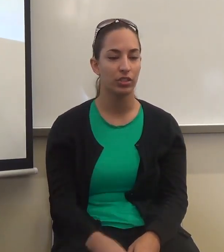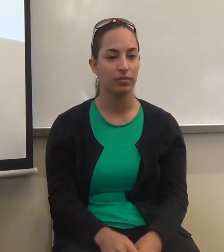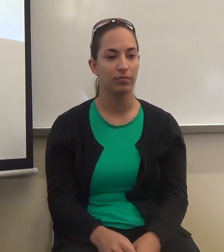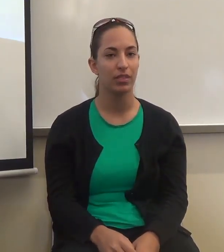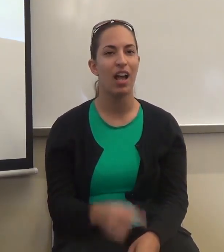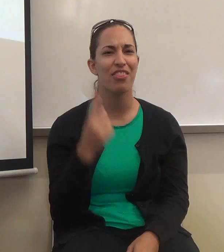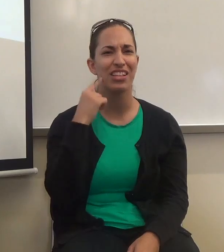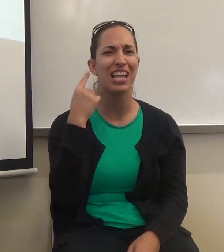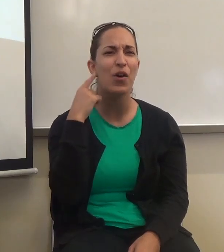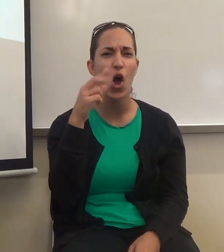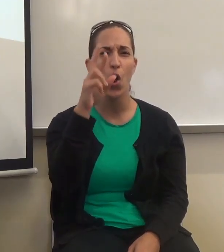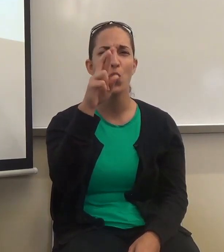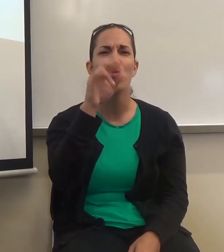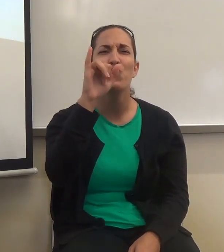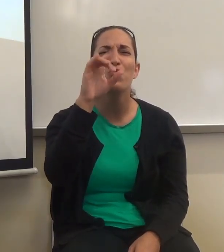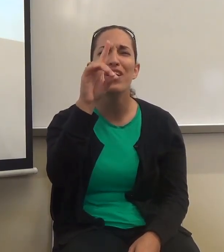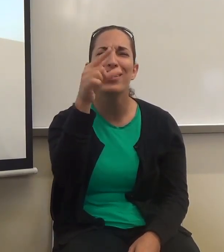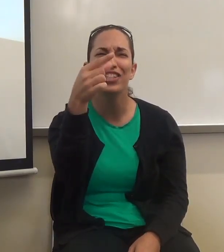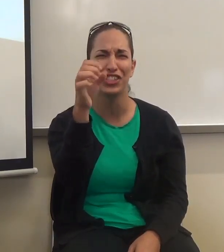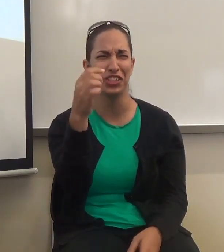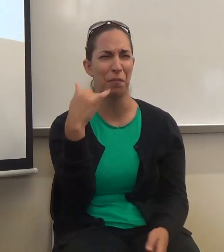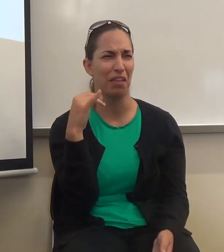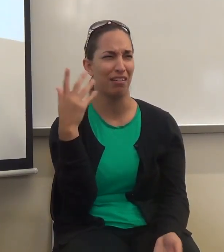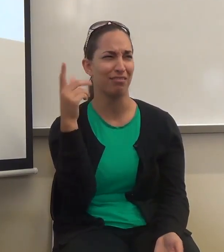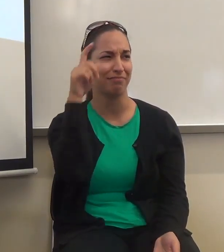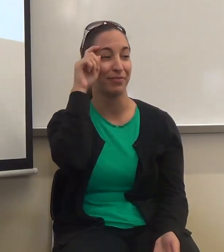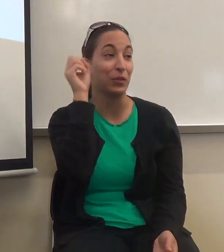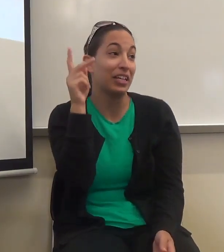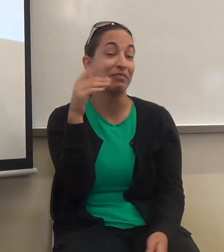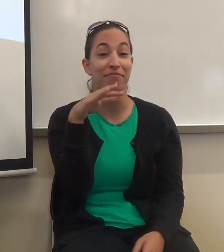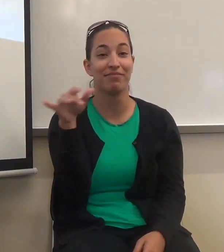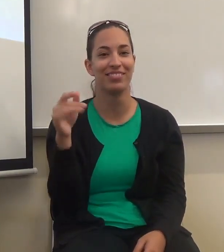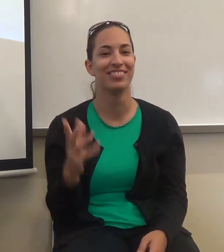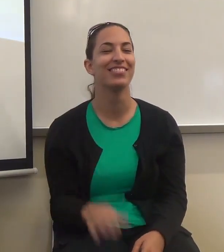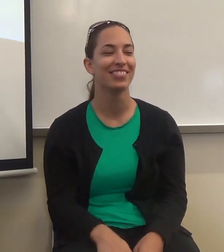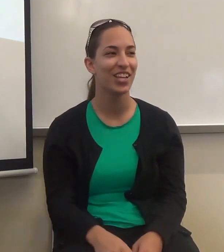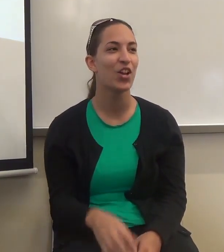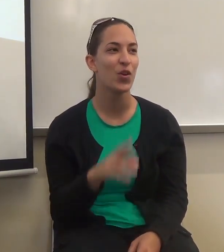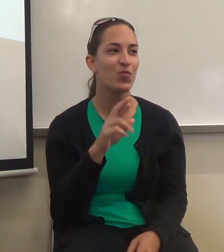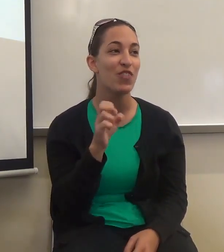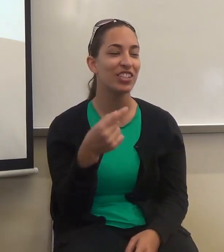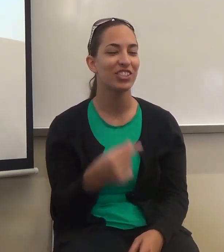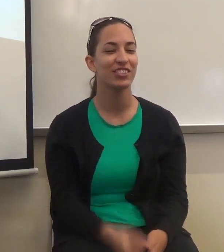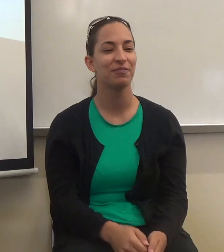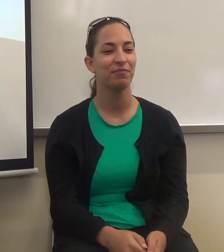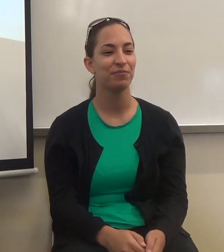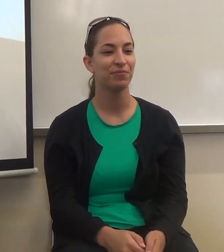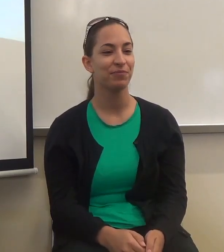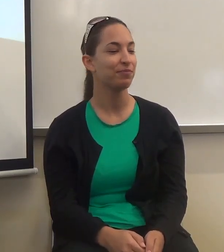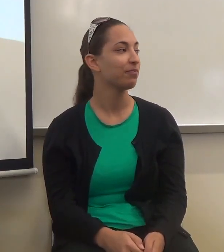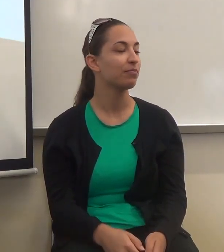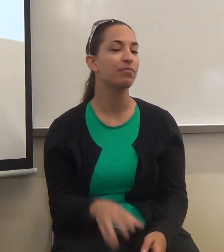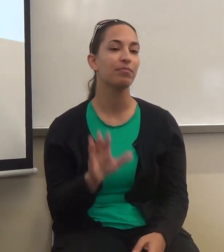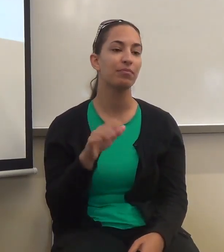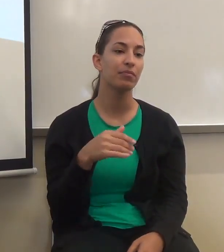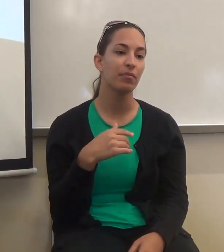other people other people are on, it's like it's possible that they could pass at this point.